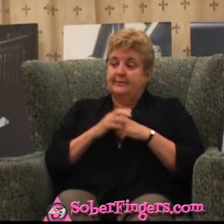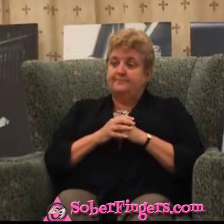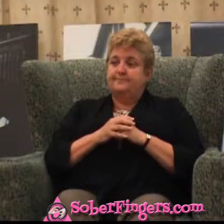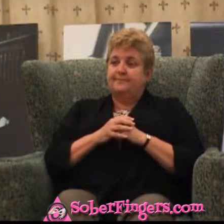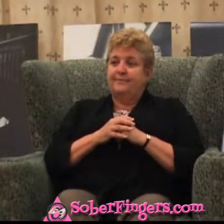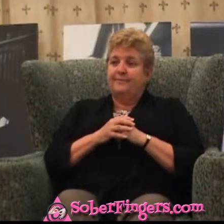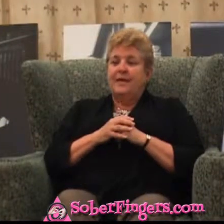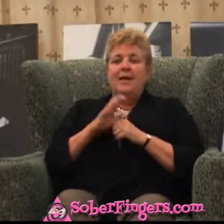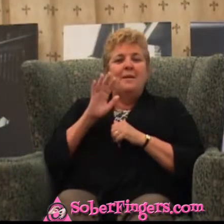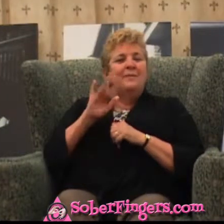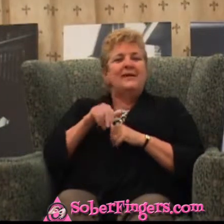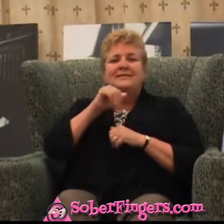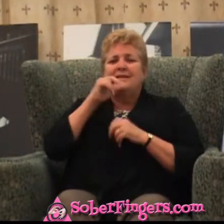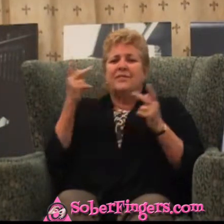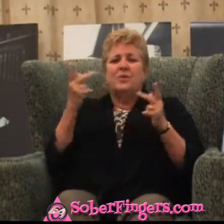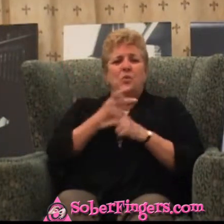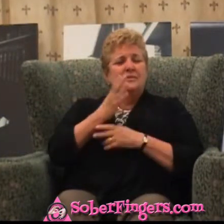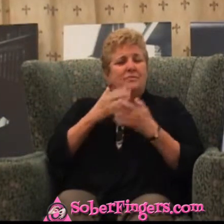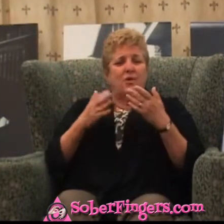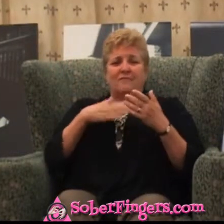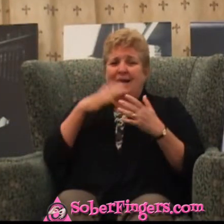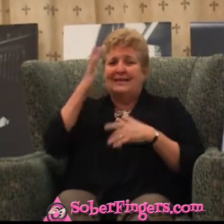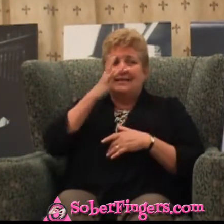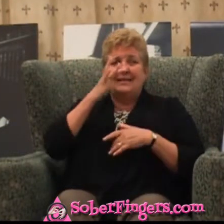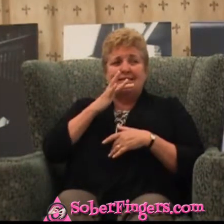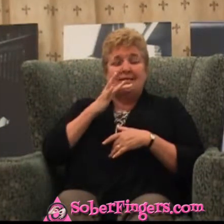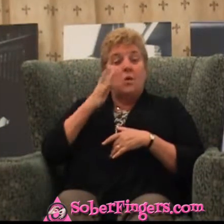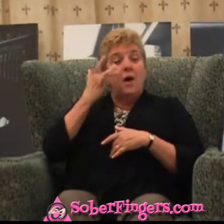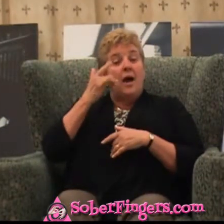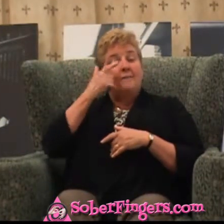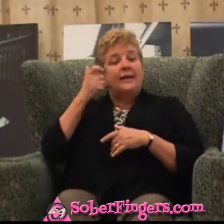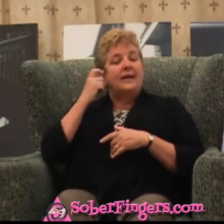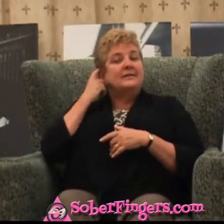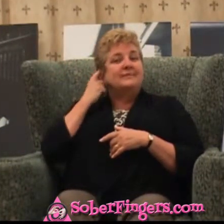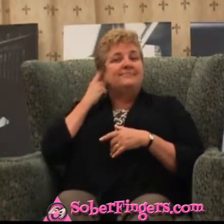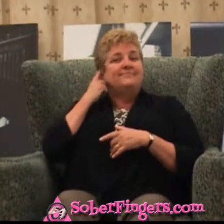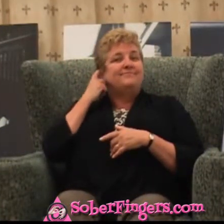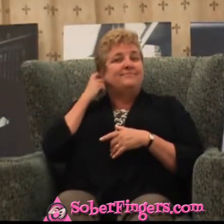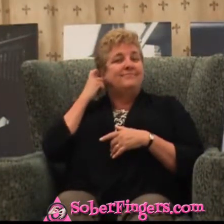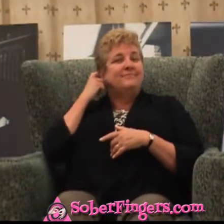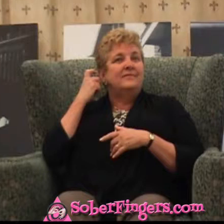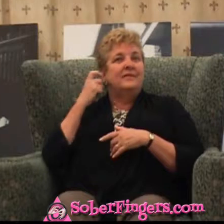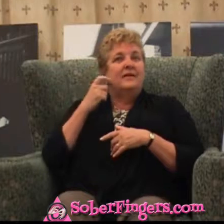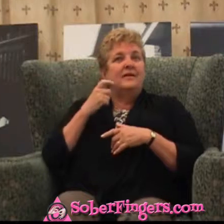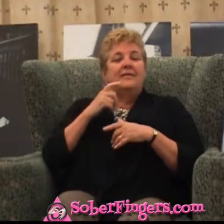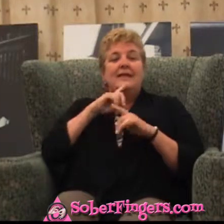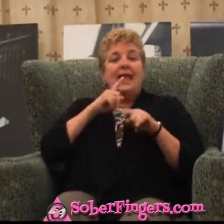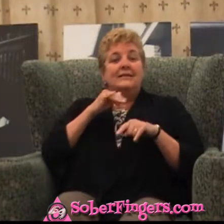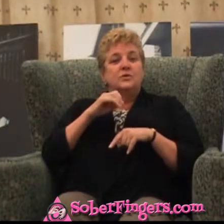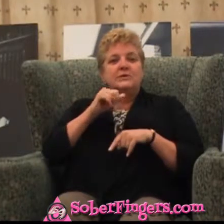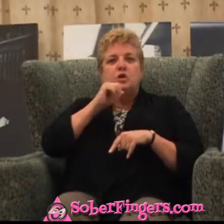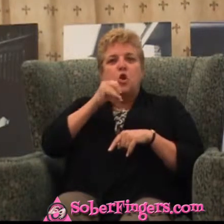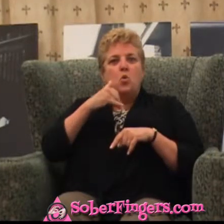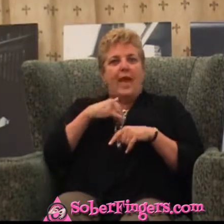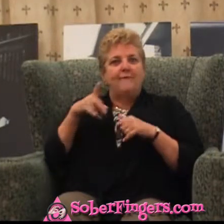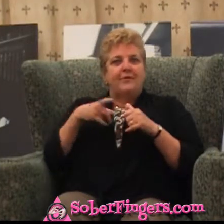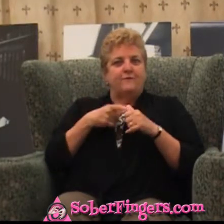not the worst part of my disease, because you see, the answer is simply don't have the first one, Ronald. But there is something about my